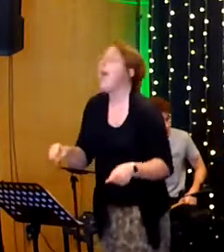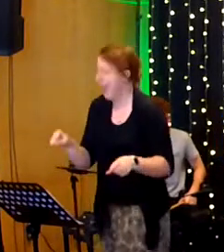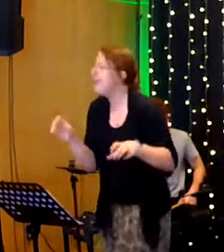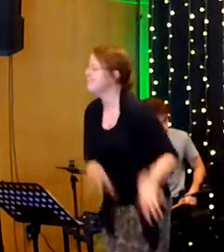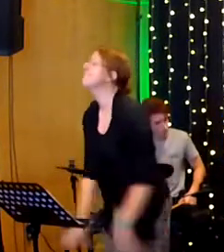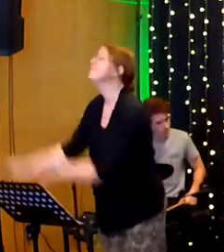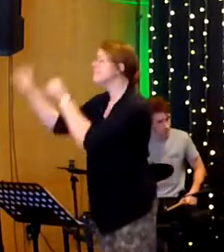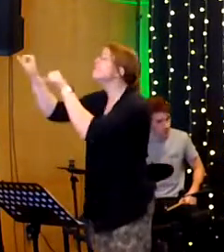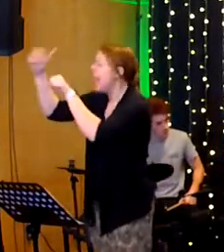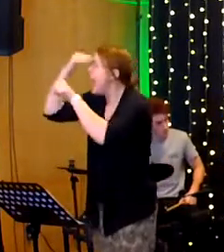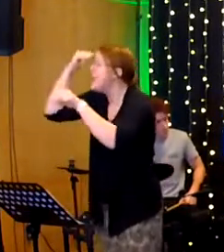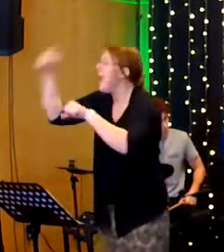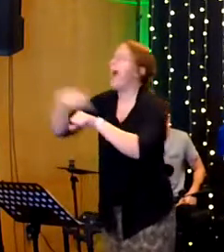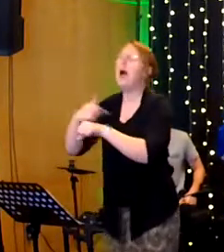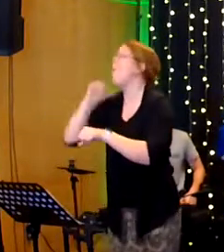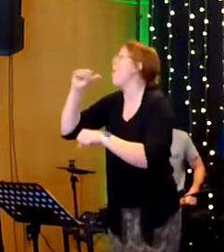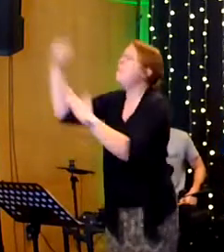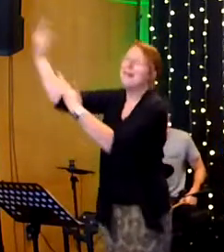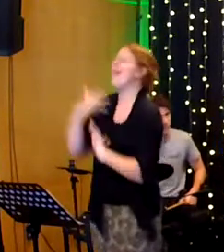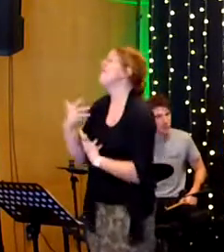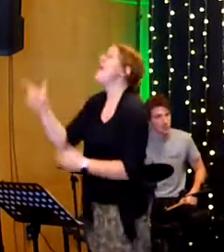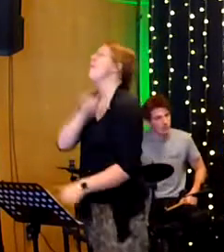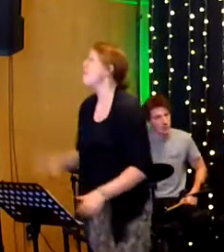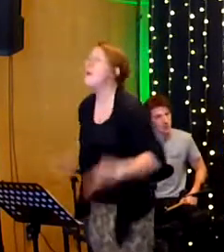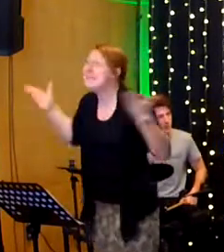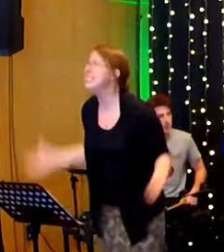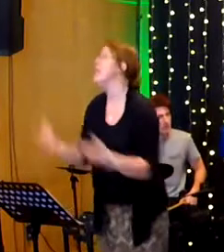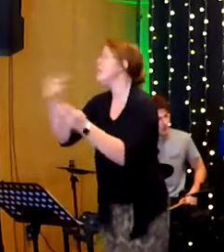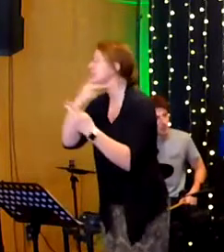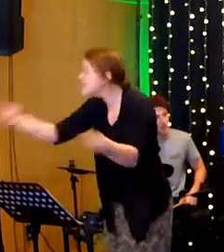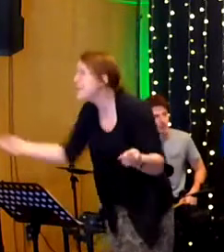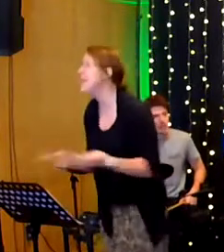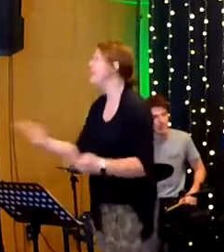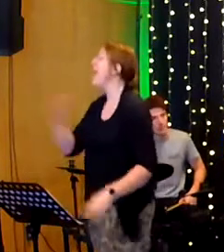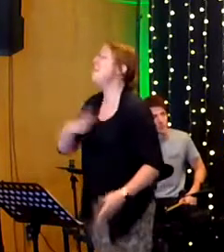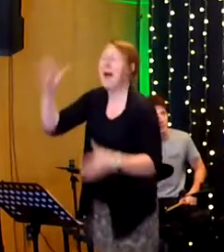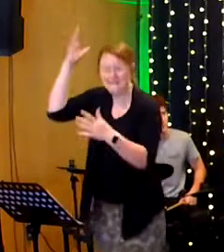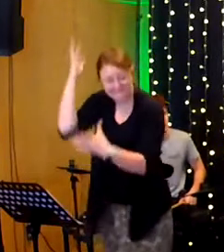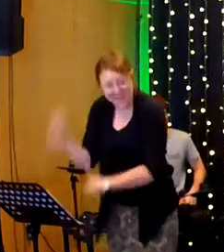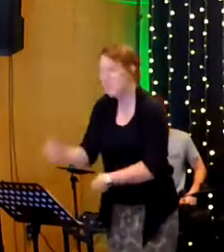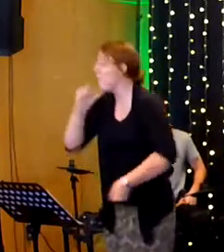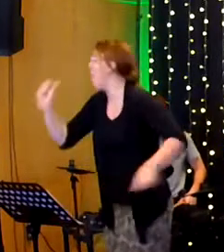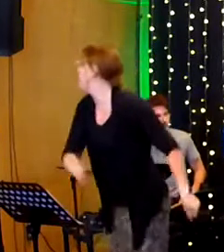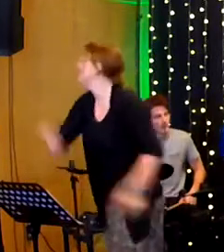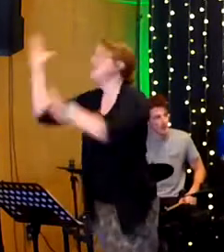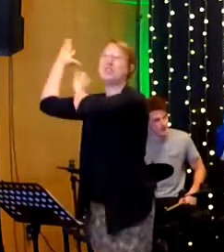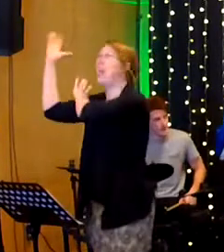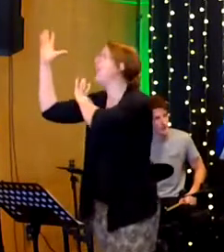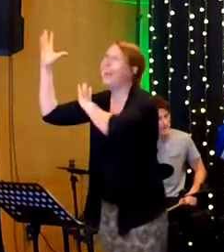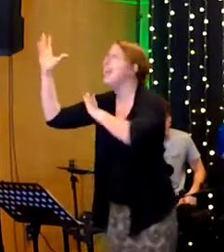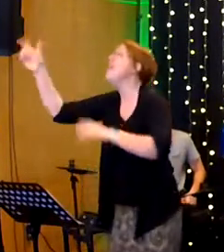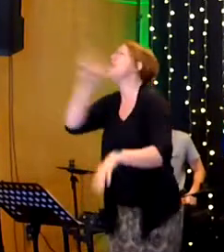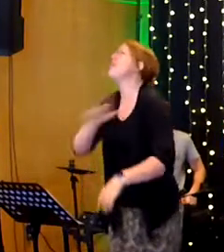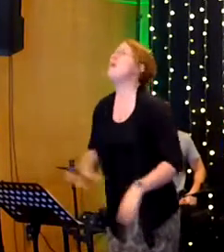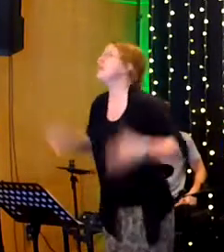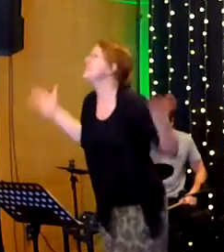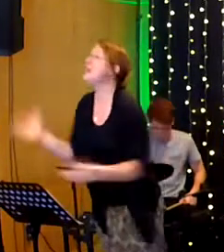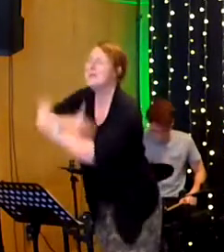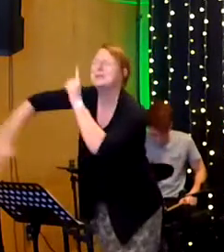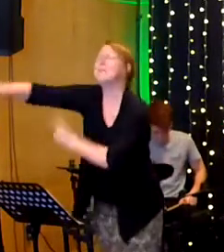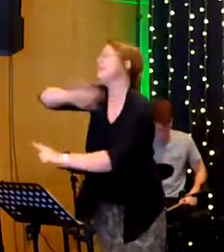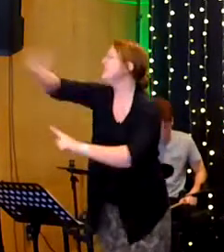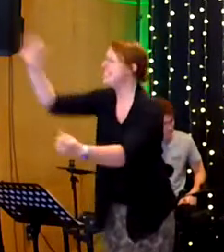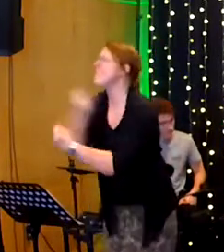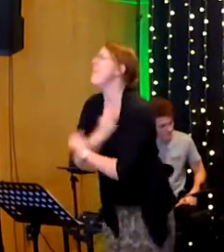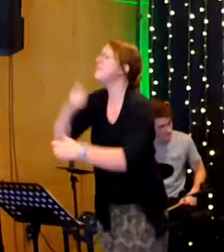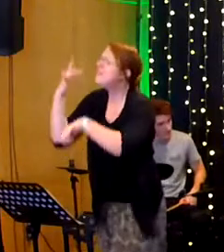know I'm not forsaken. The Lord is in this place and my faith will not be shaken. Do you feel it? The Lord is in this place and his love is